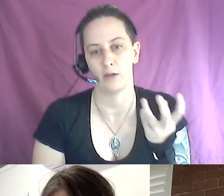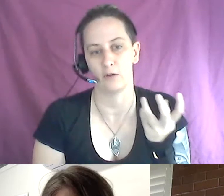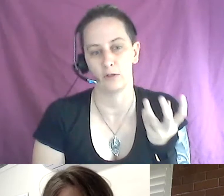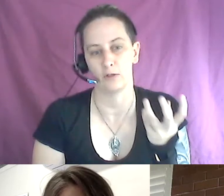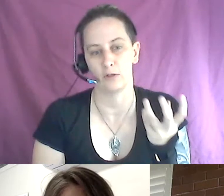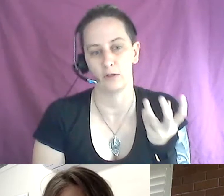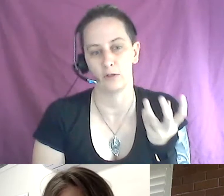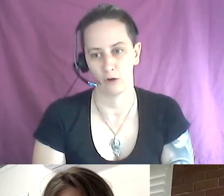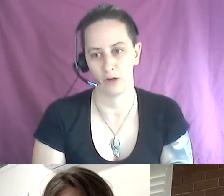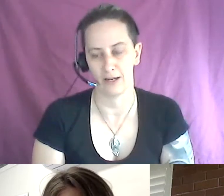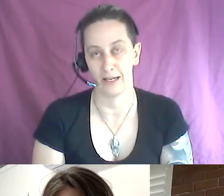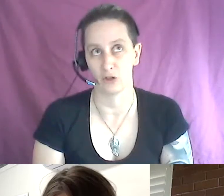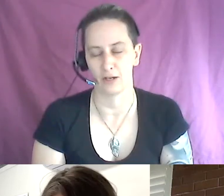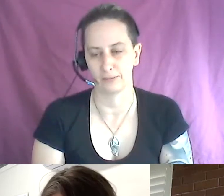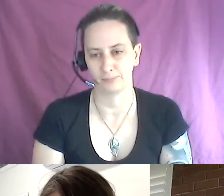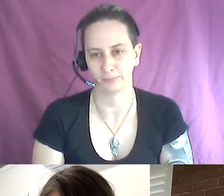their use of expression in Australia.